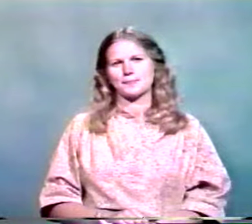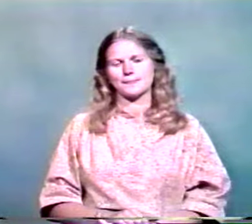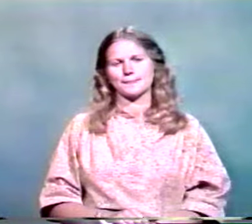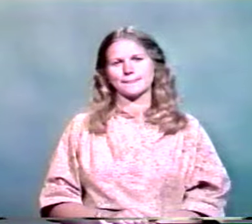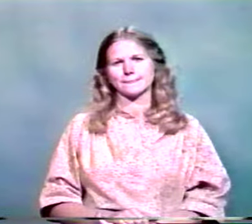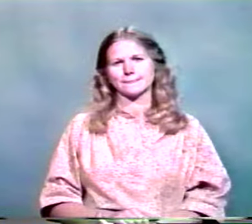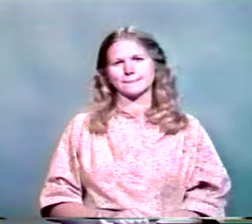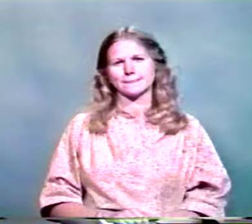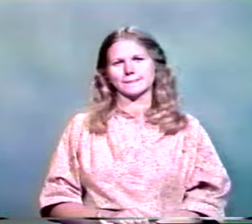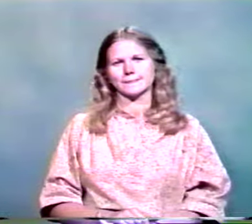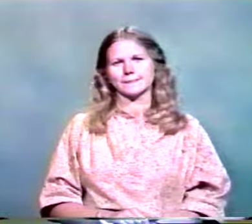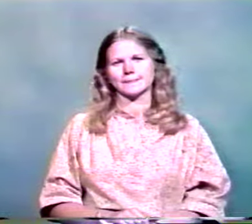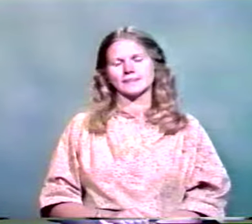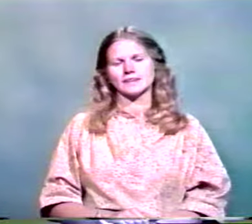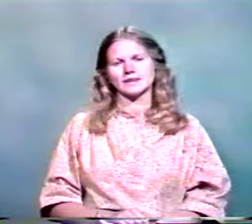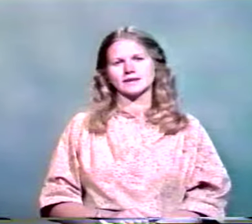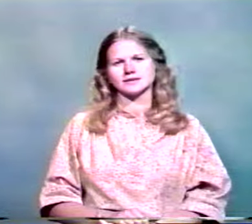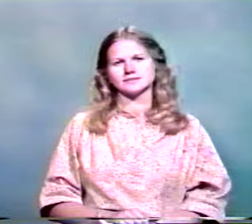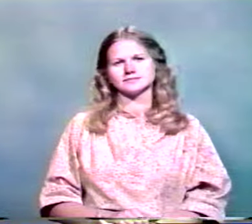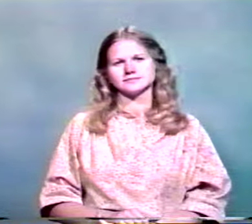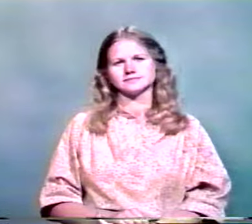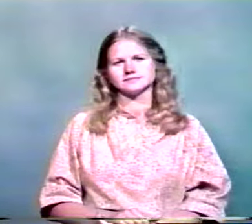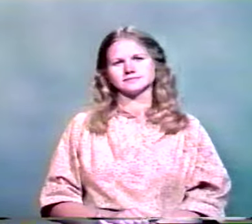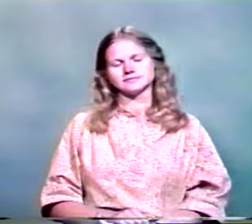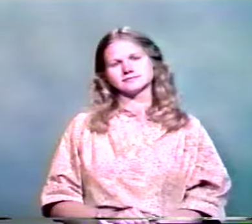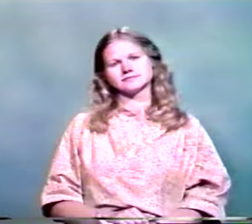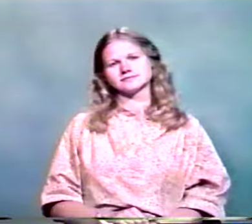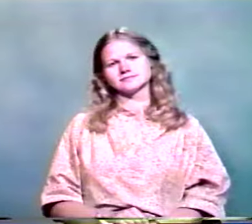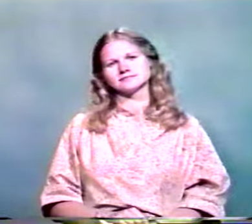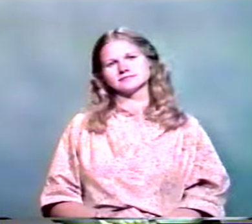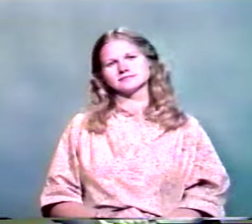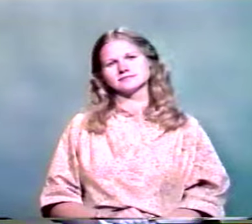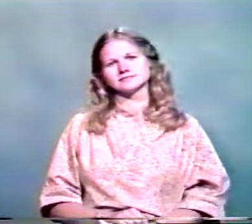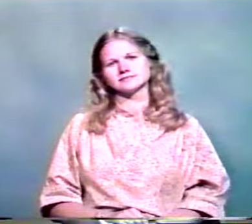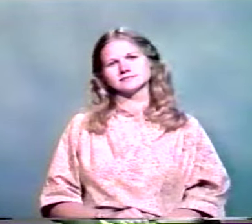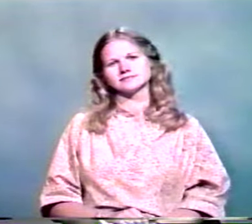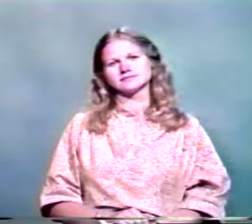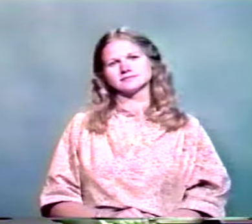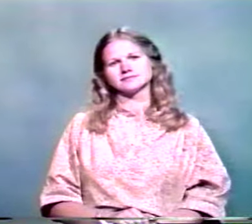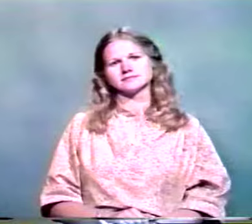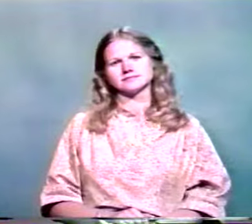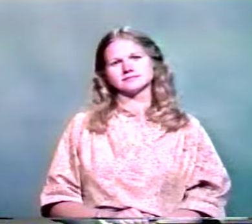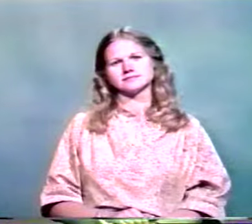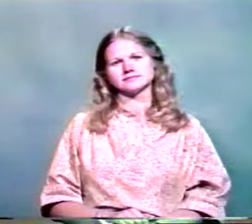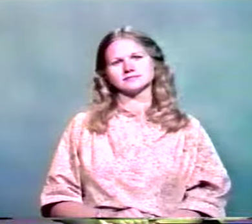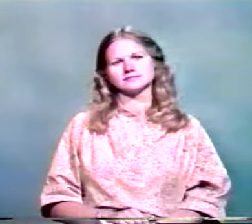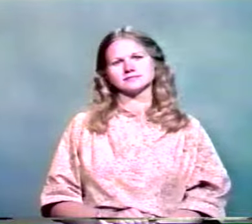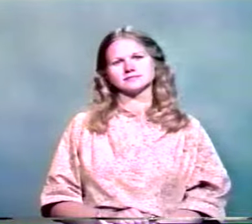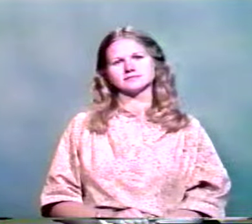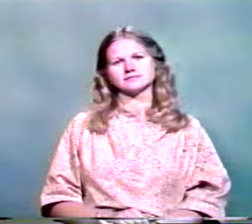I ran over to her. The signs how, you, fine, etc. mean we exchanged social